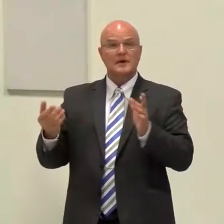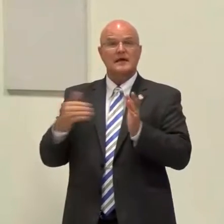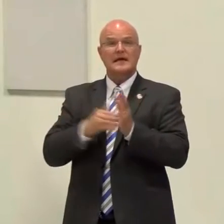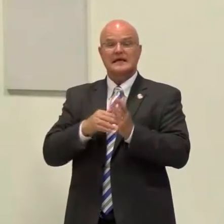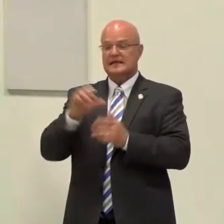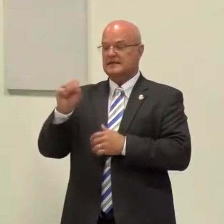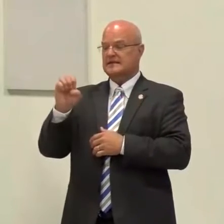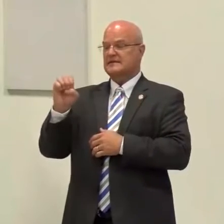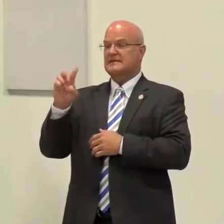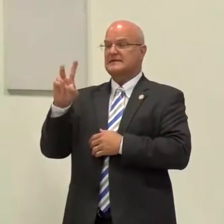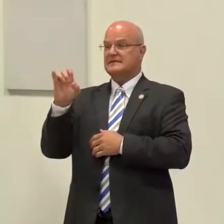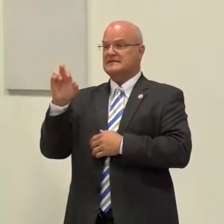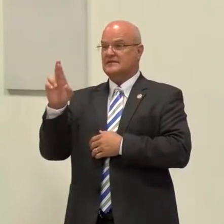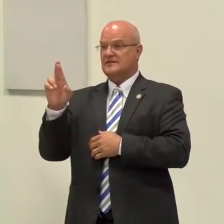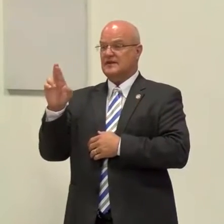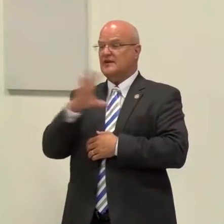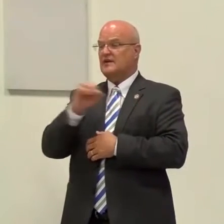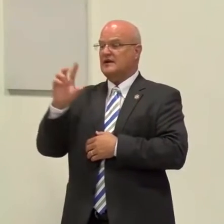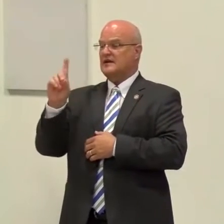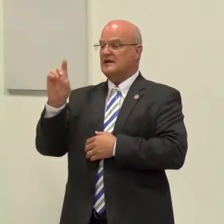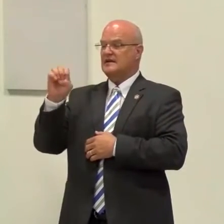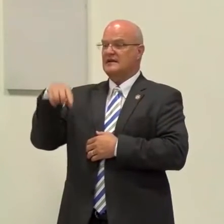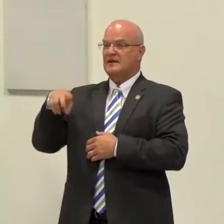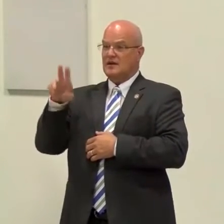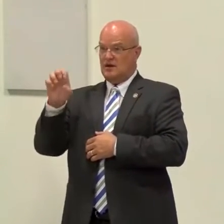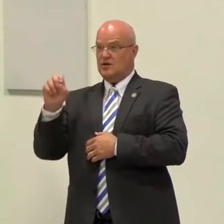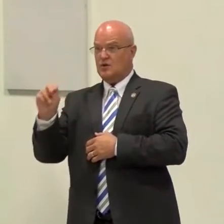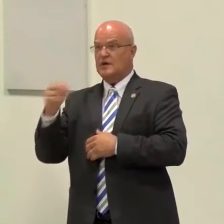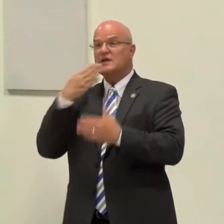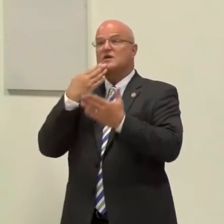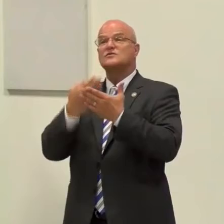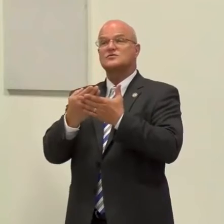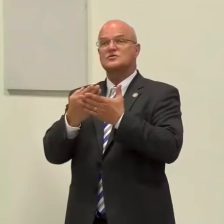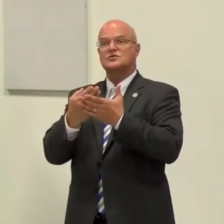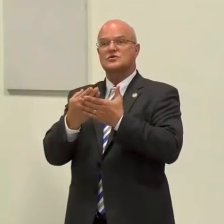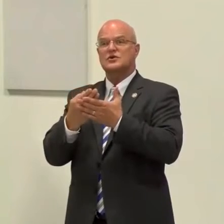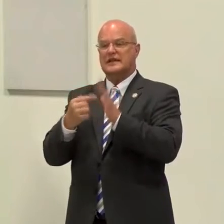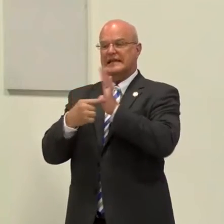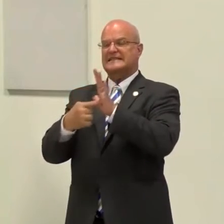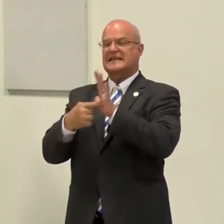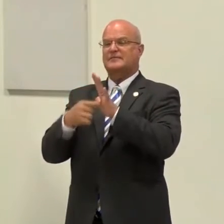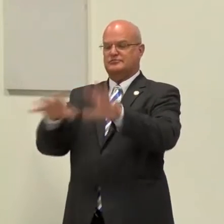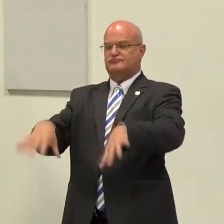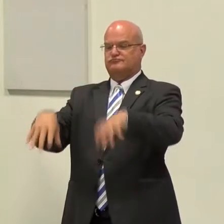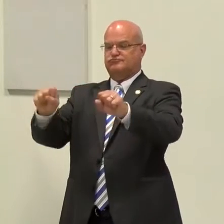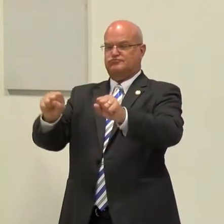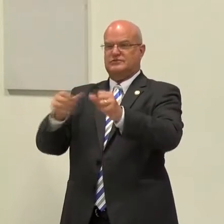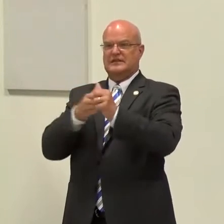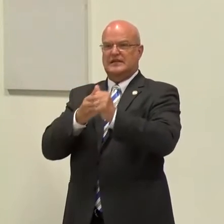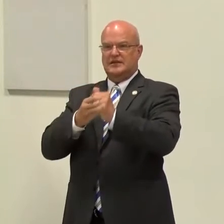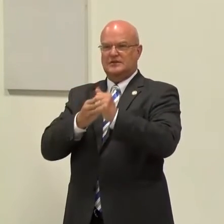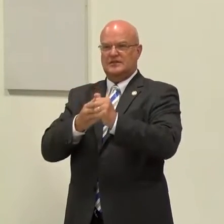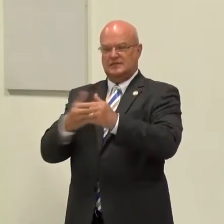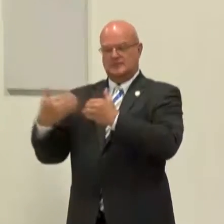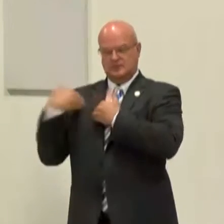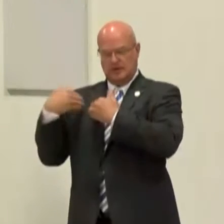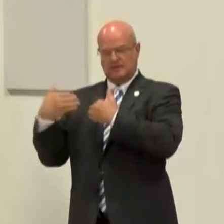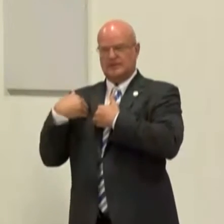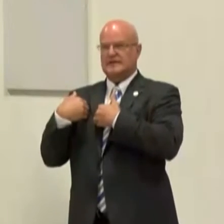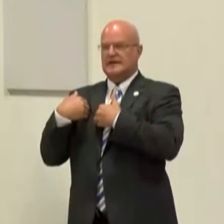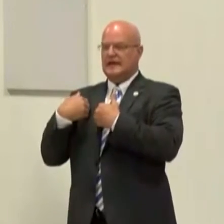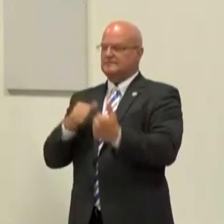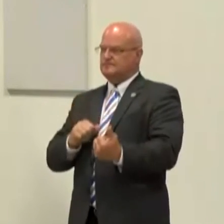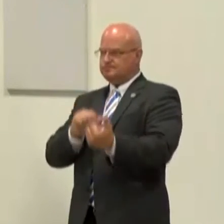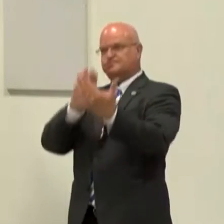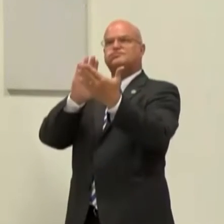again, Sevier County, DeQueen is a good example of where they've taken ownership here, great leadership. They've addressed it head on, as you